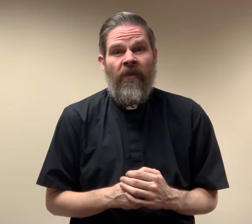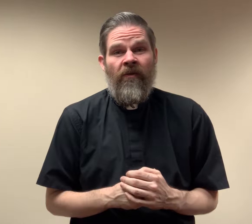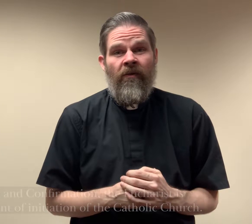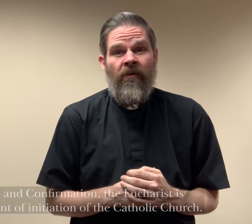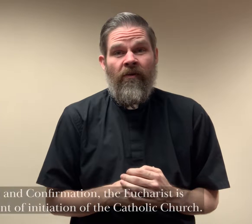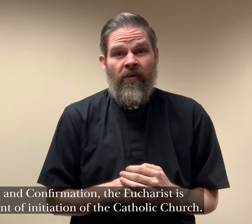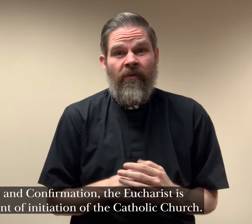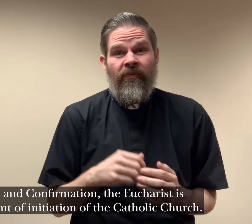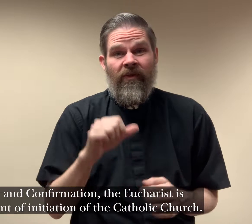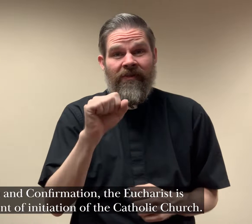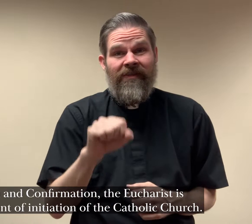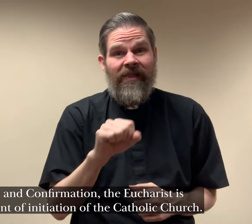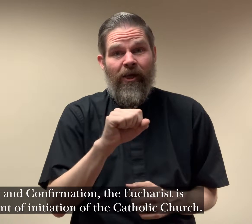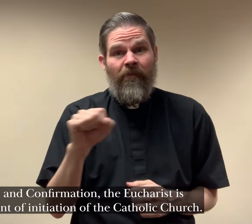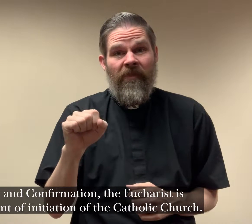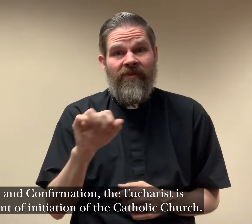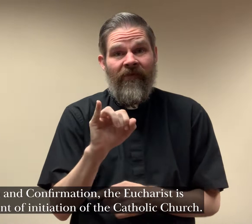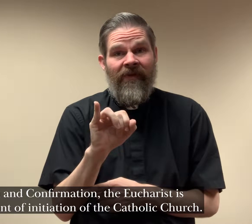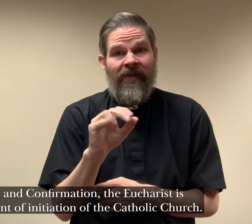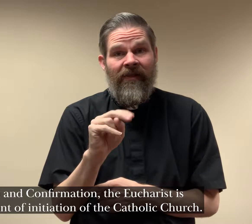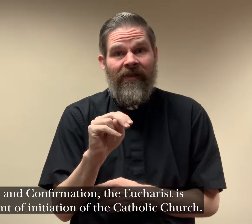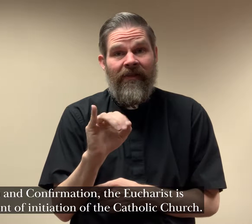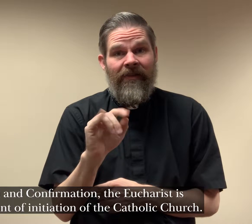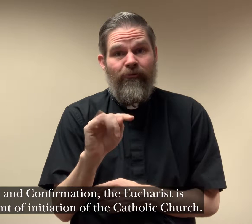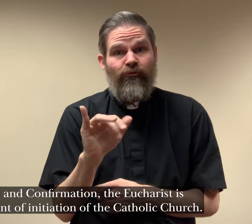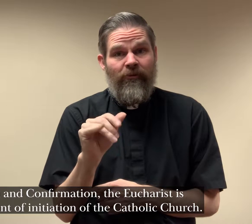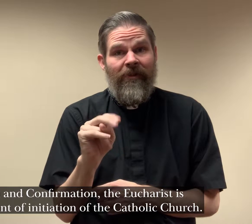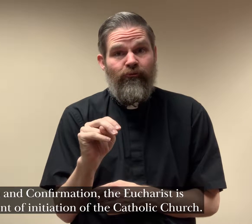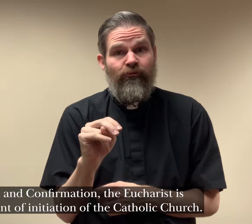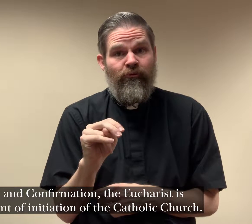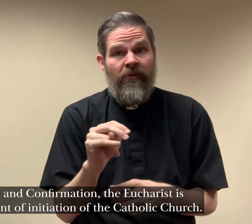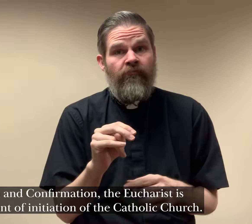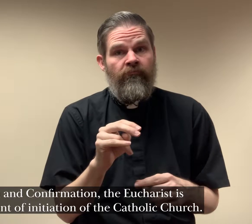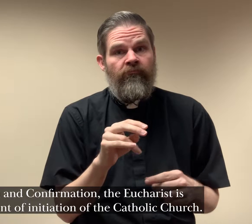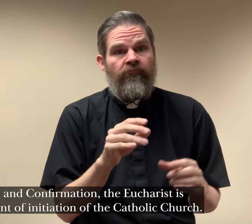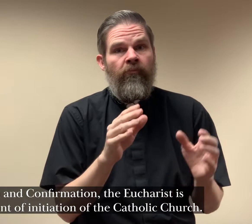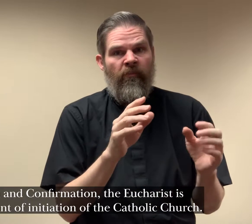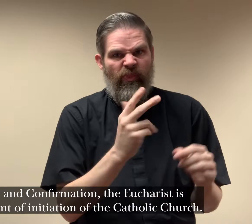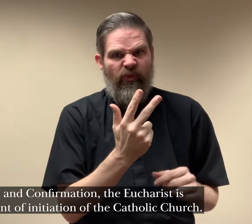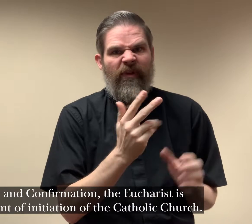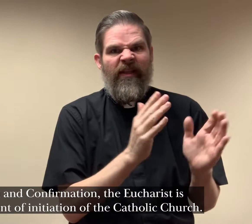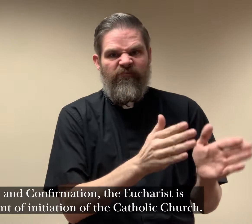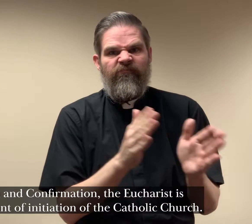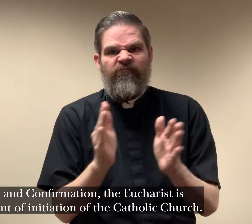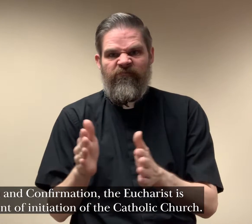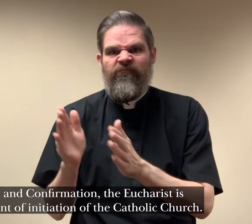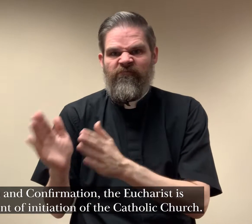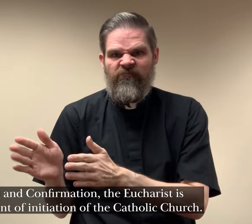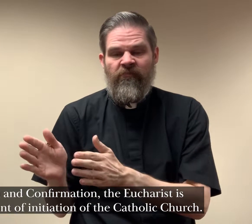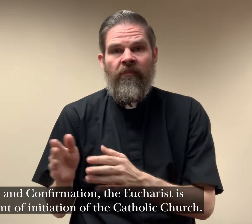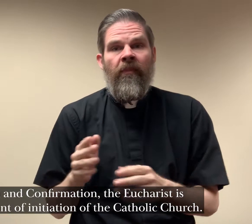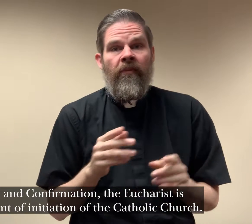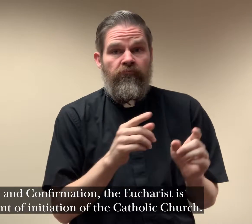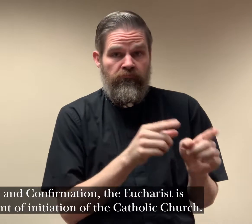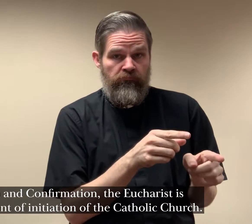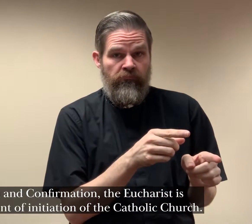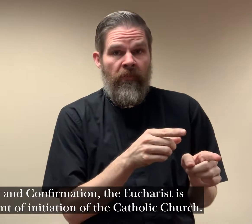After baptism and confirmation, the Eucharist is the third